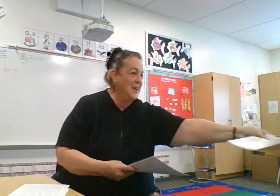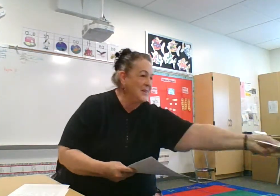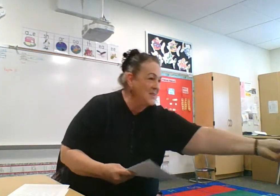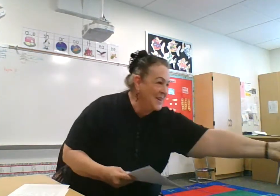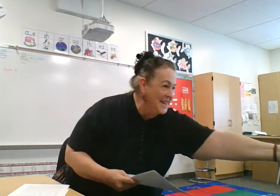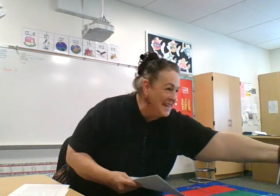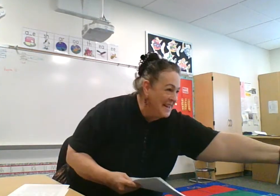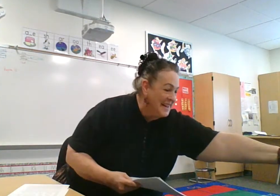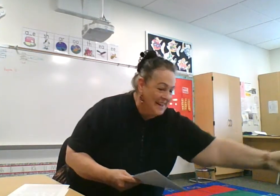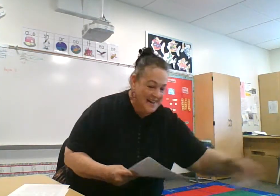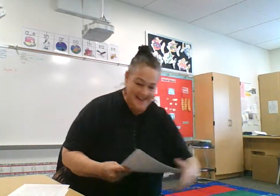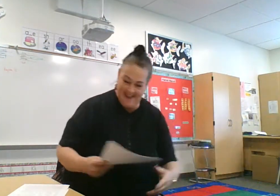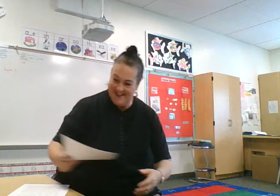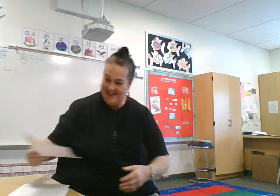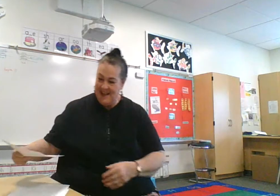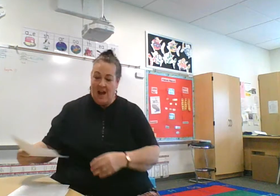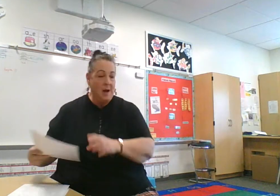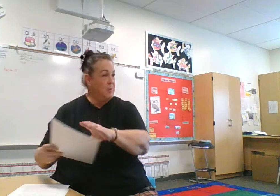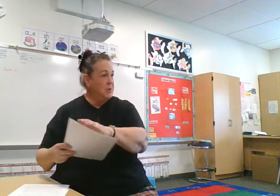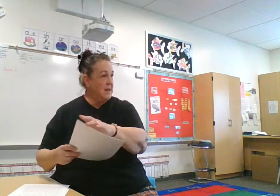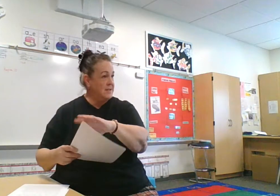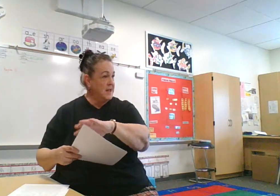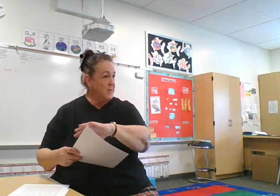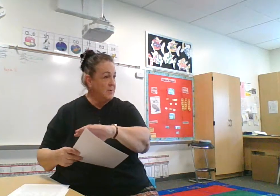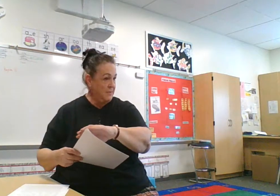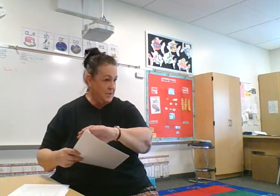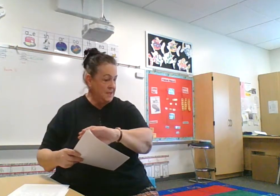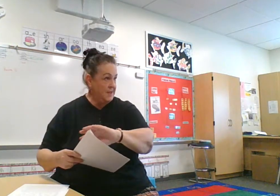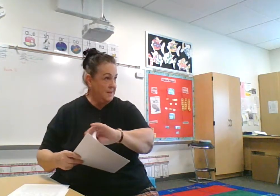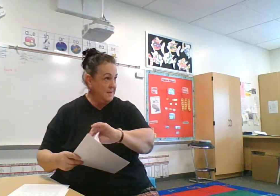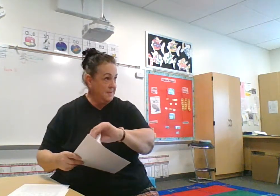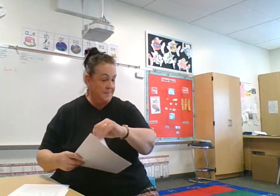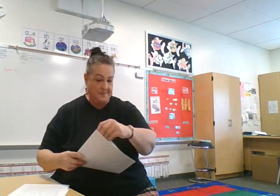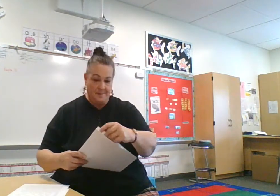Sorry. Would you like to take one for Jessica?